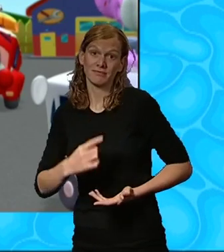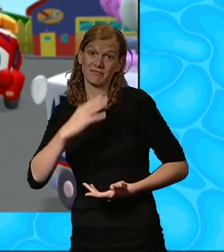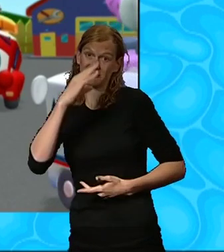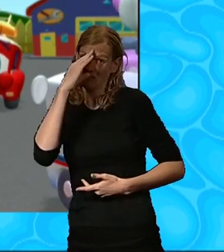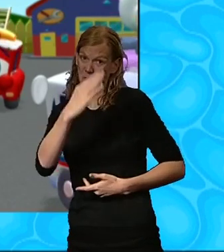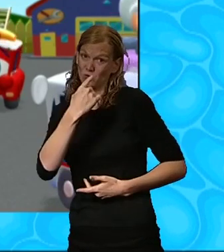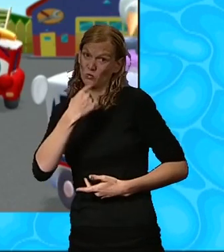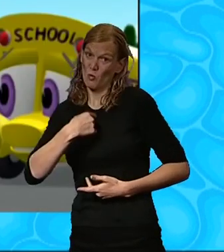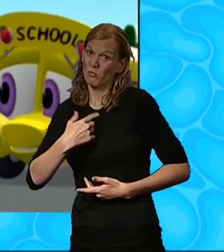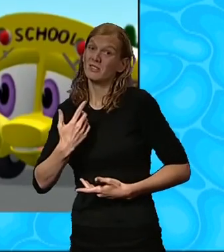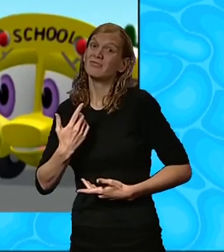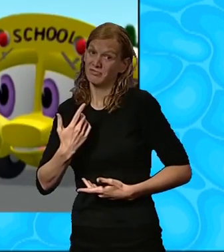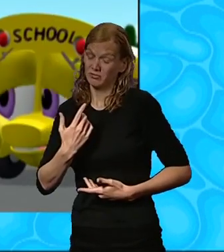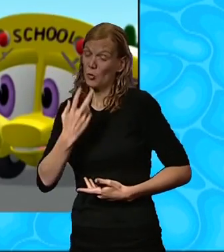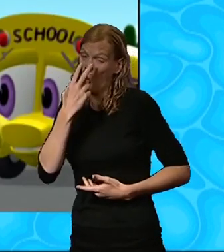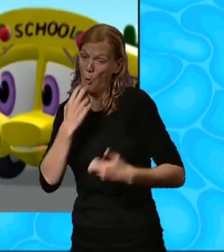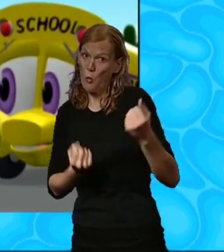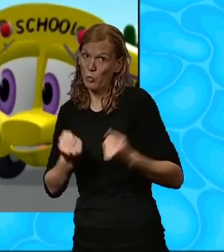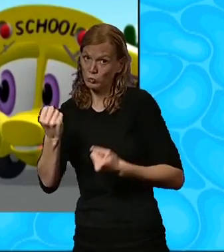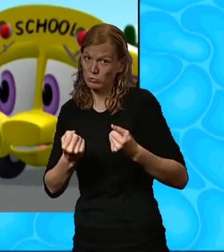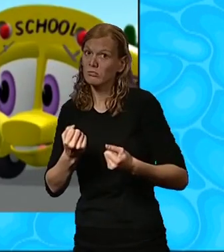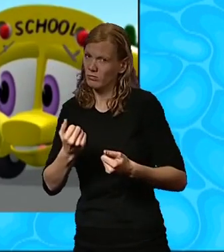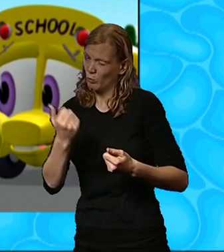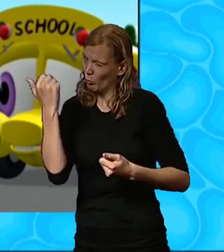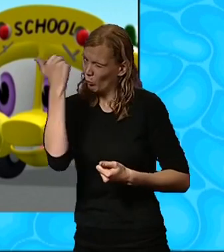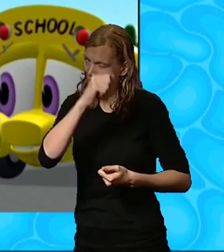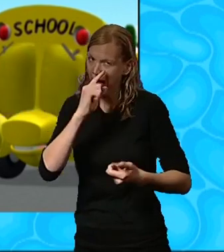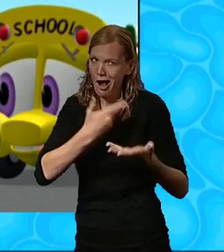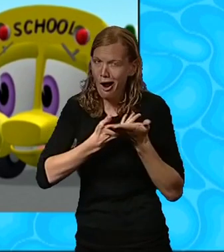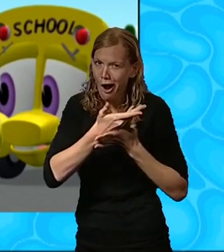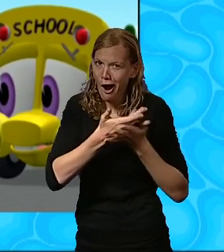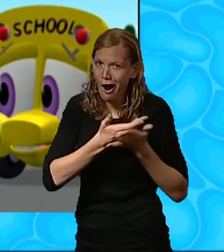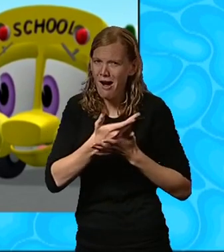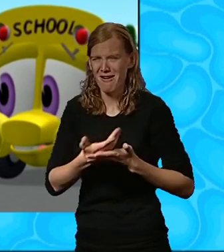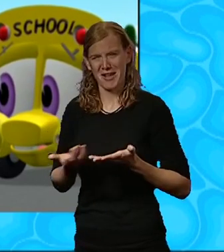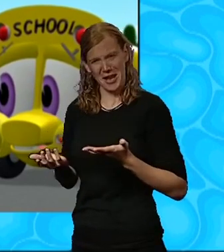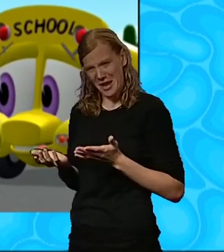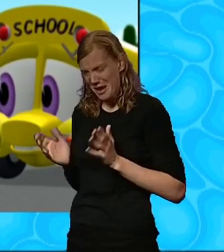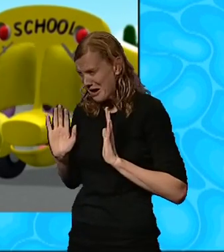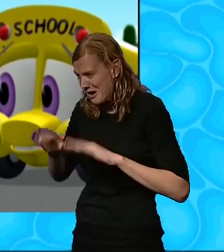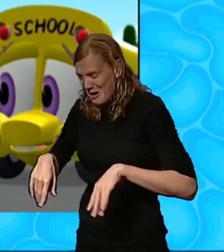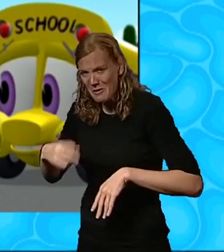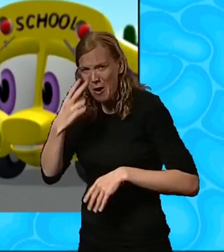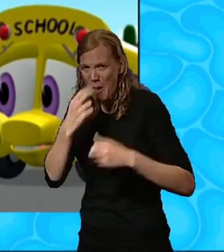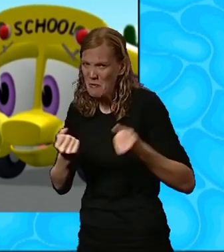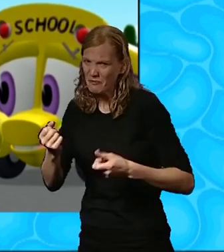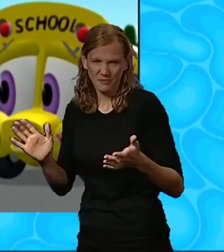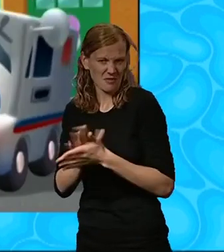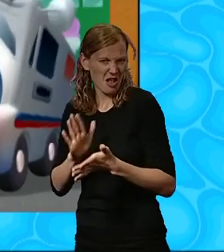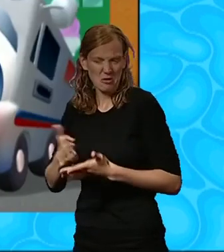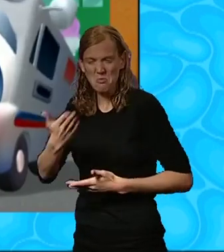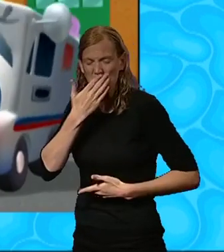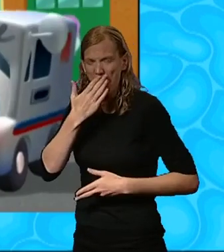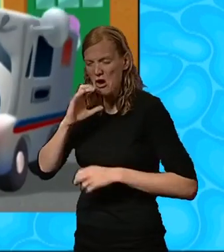lot of wise things to share. Are you joking? Old trucks are not fun. All they do is tell boring stories about the old